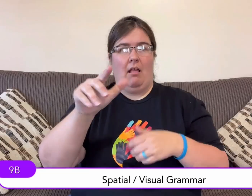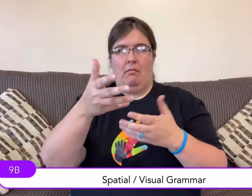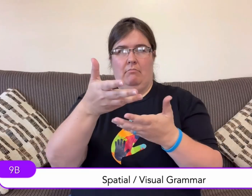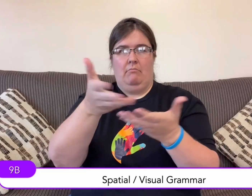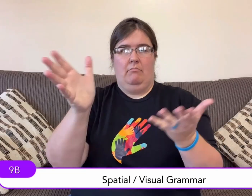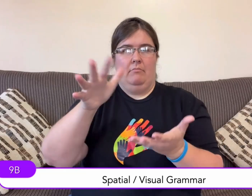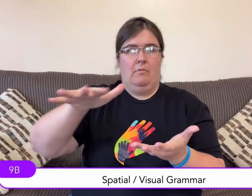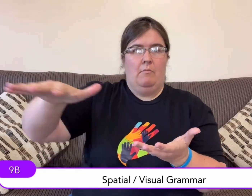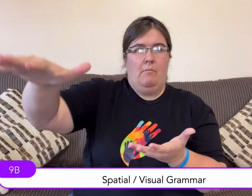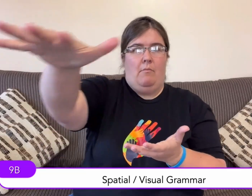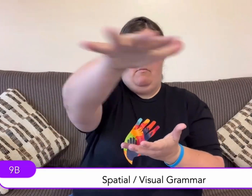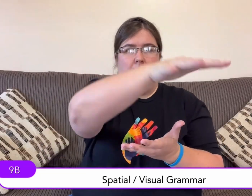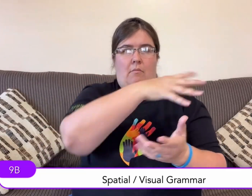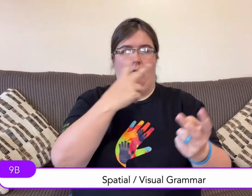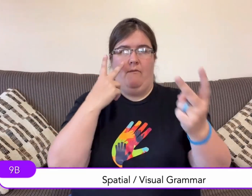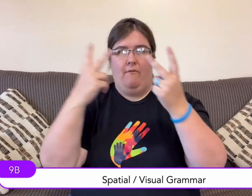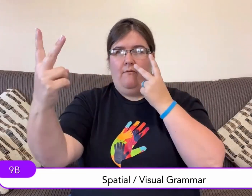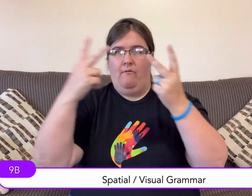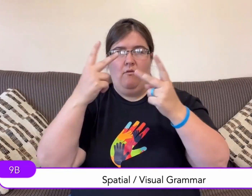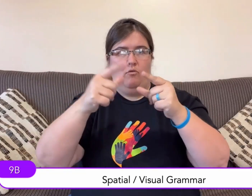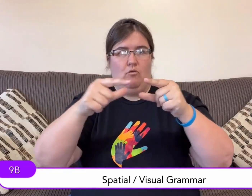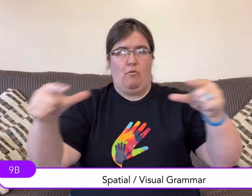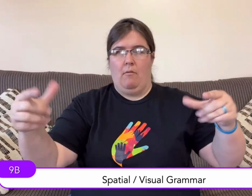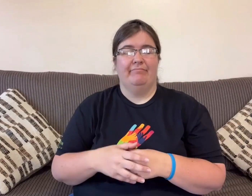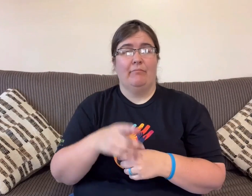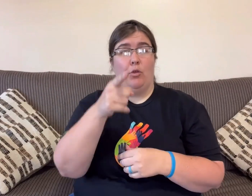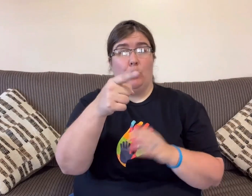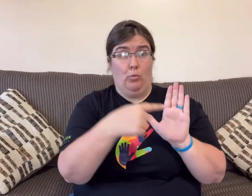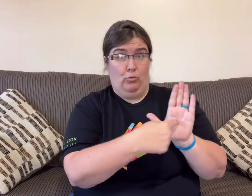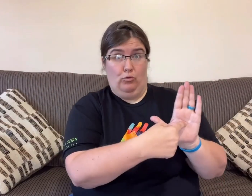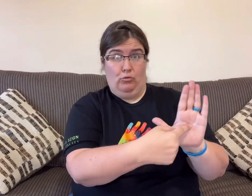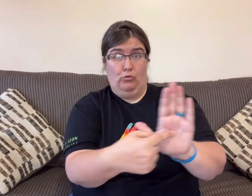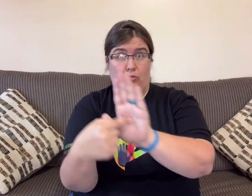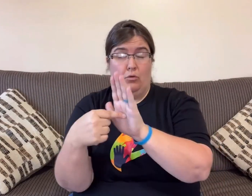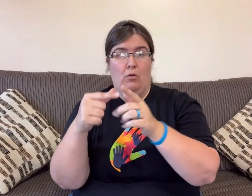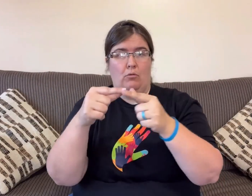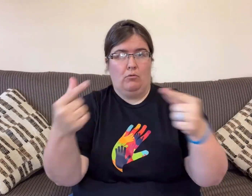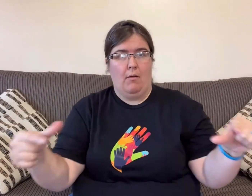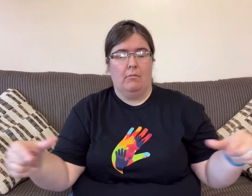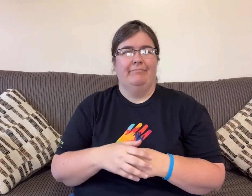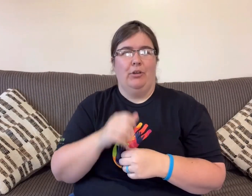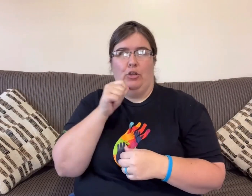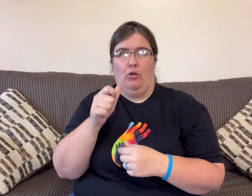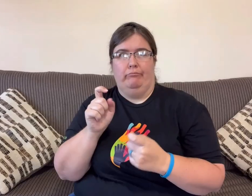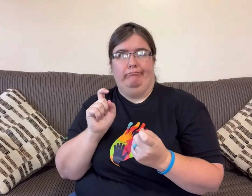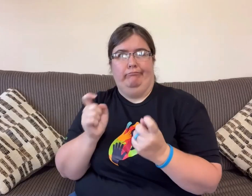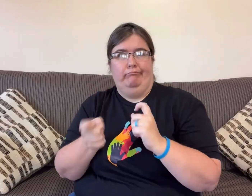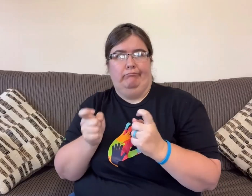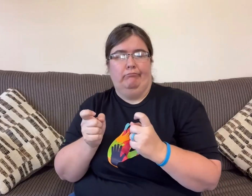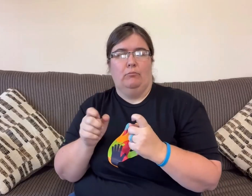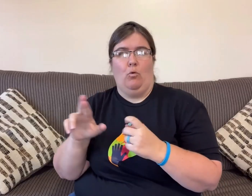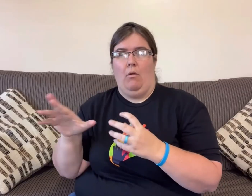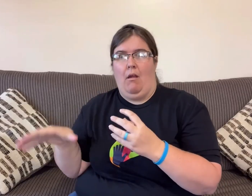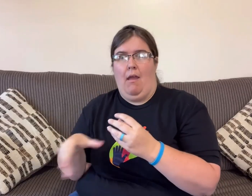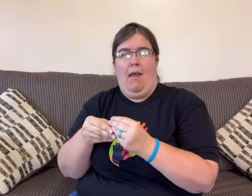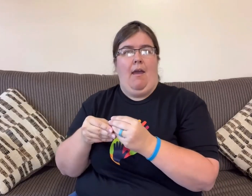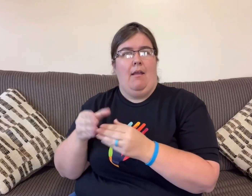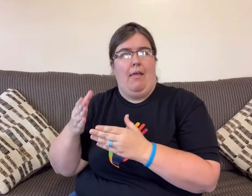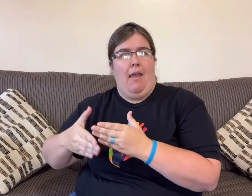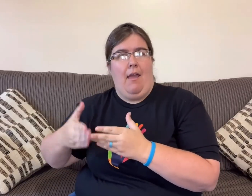ASL also uses spatial and visual grammar. So you show grammar in ASL. You don't change words, you don't add endings like